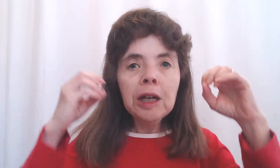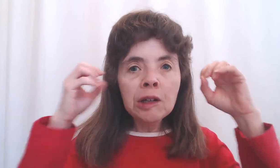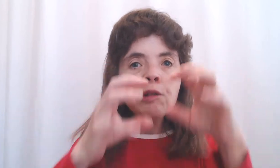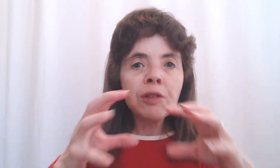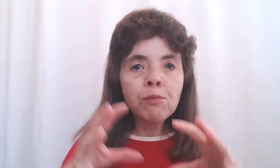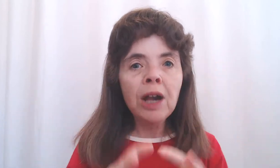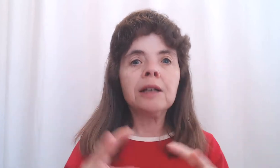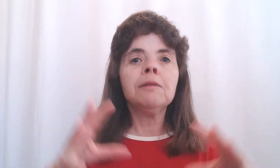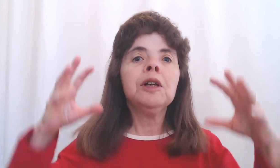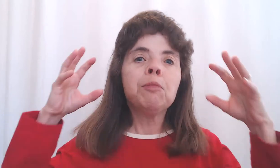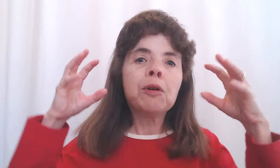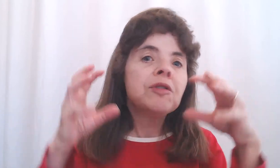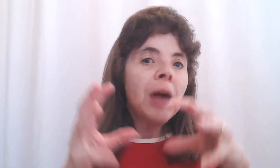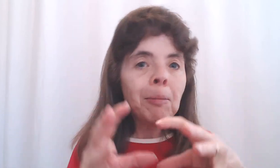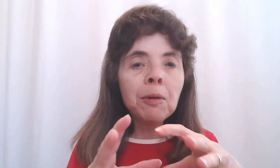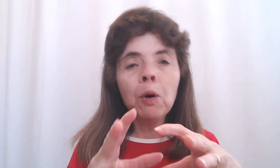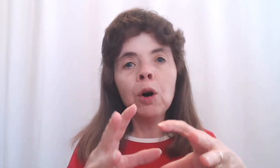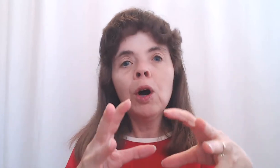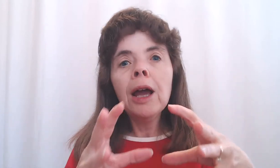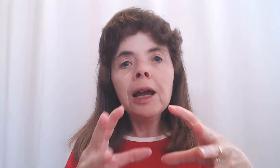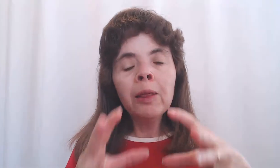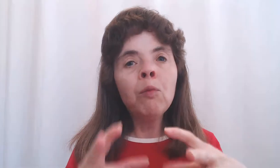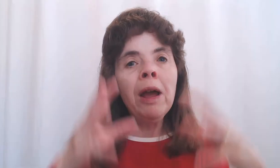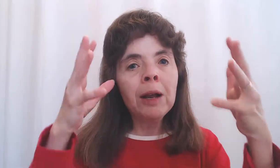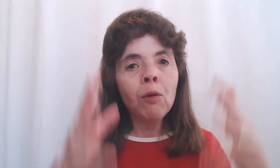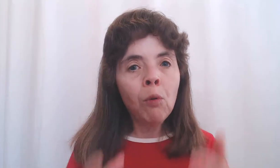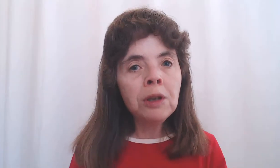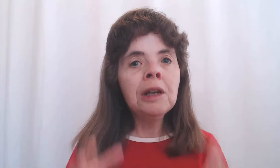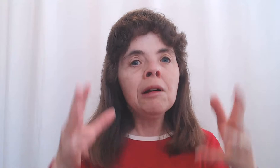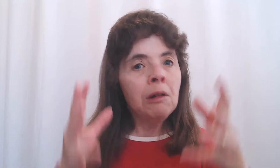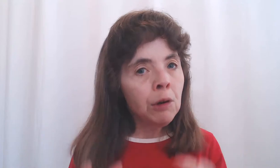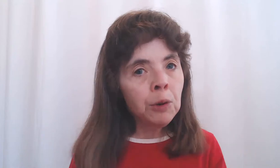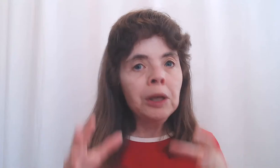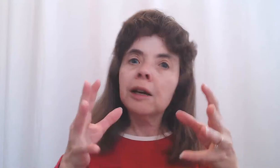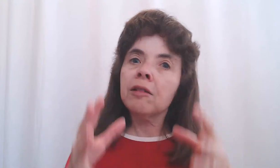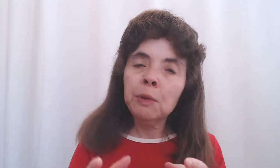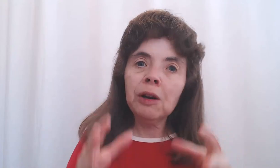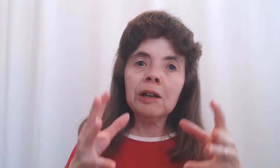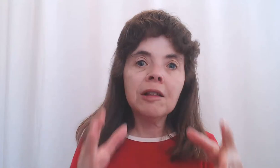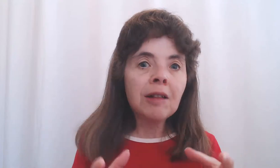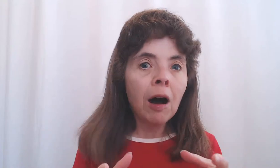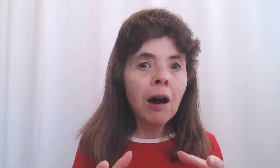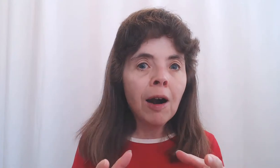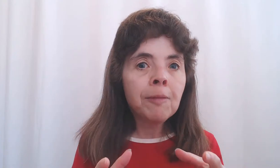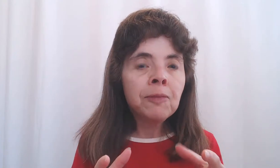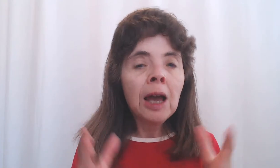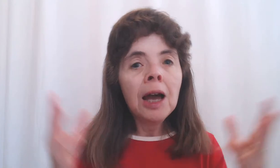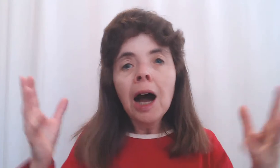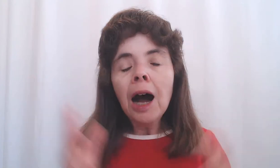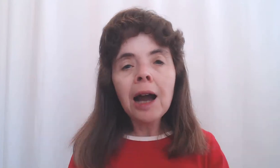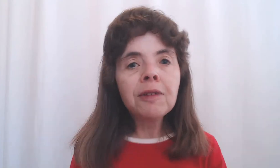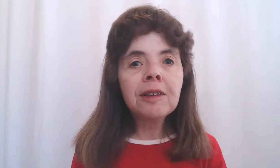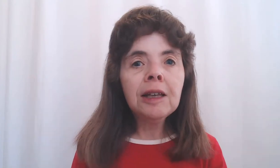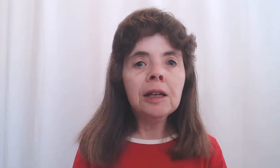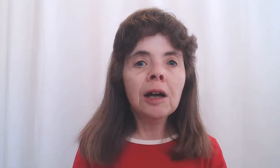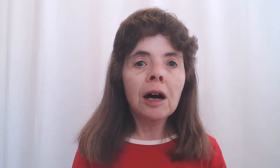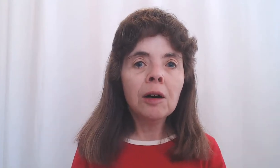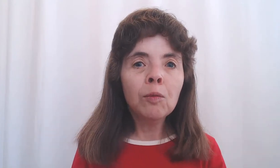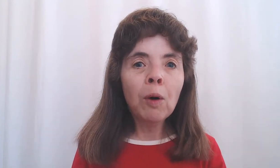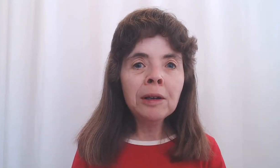intersubjectively perceptible in the way that ordinary earthly experiences are. I've seen one